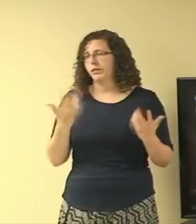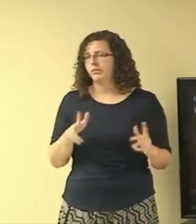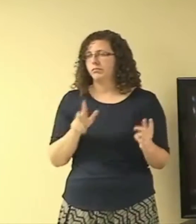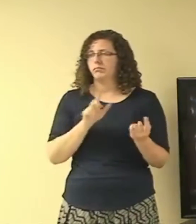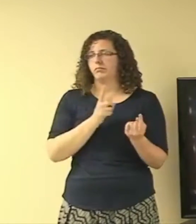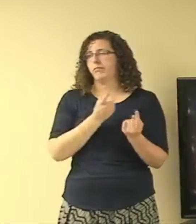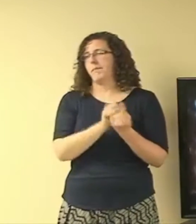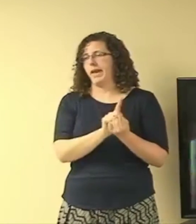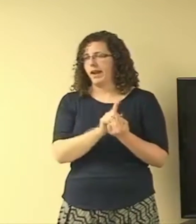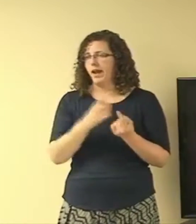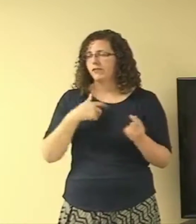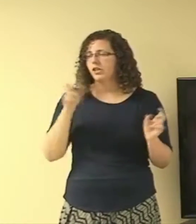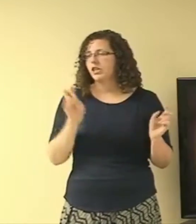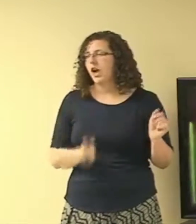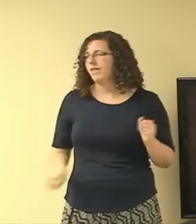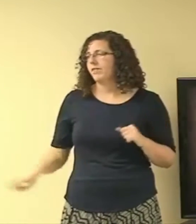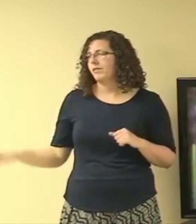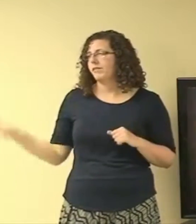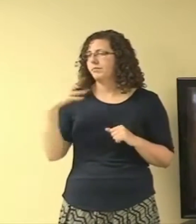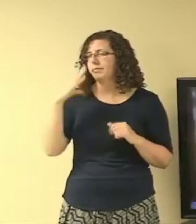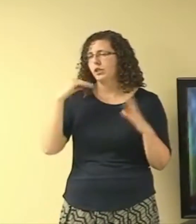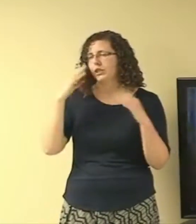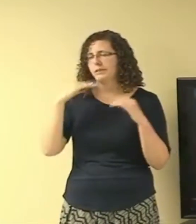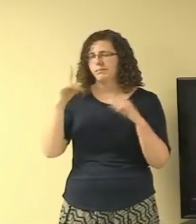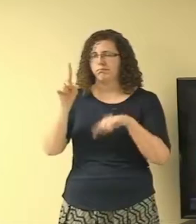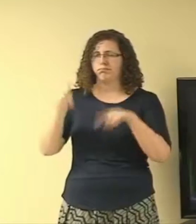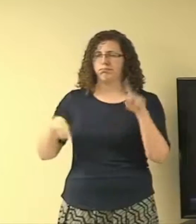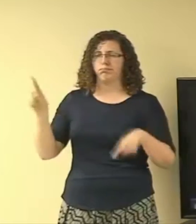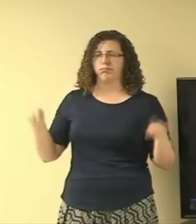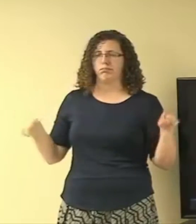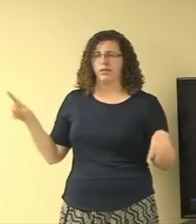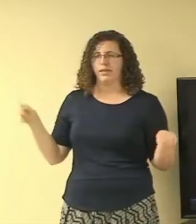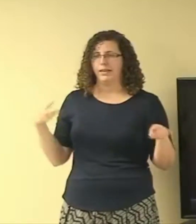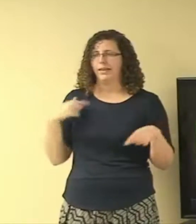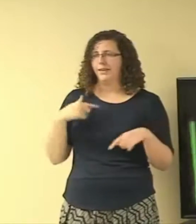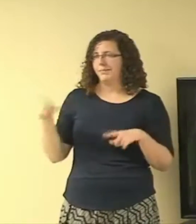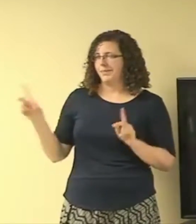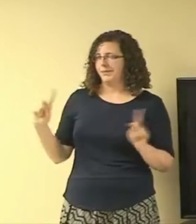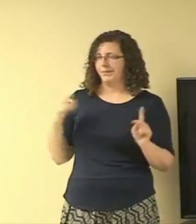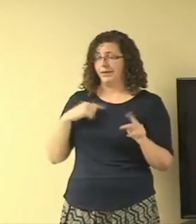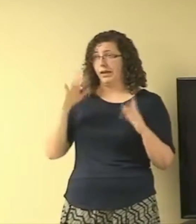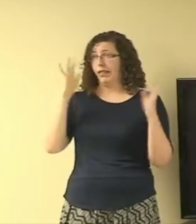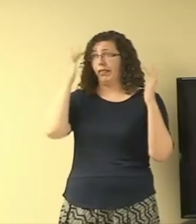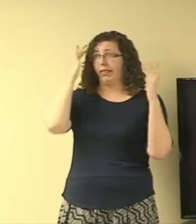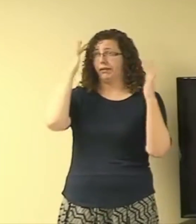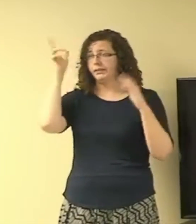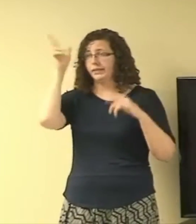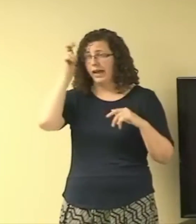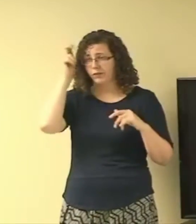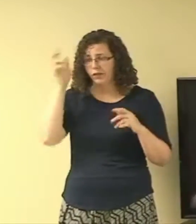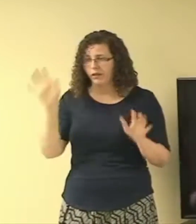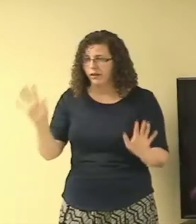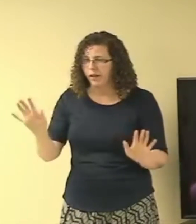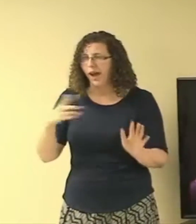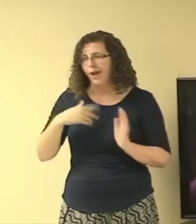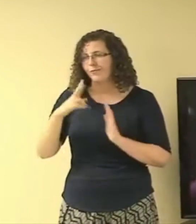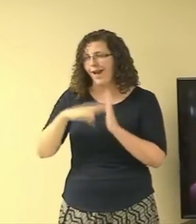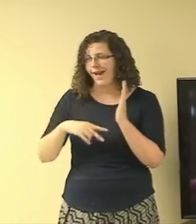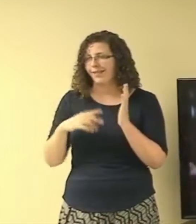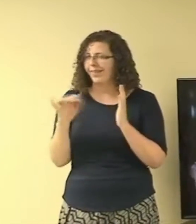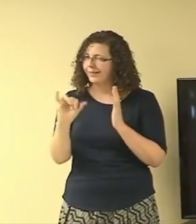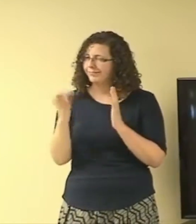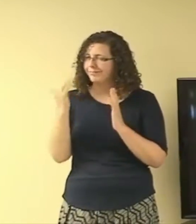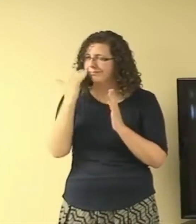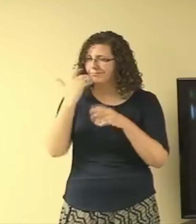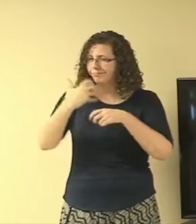over the place, and again, I didn't grow up in church, so it kind of tickles me. They're all worried about the devil. But I read the back of the book, we